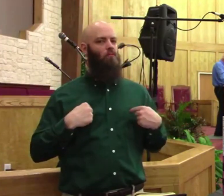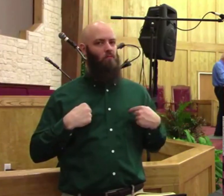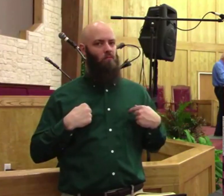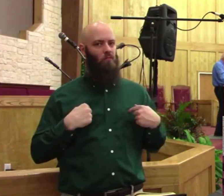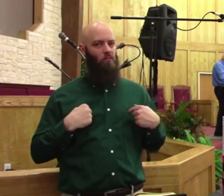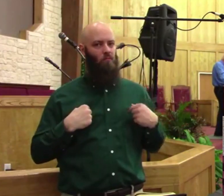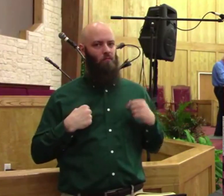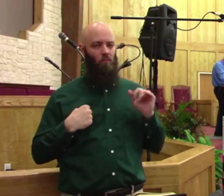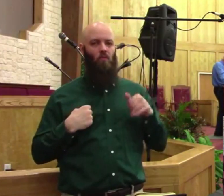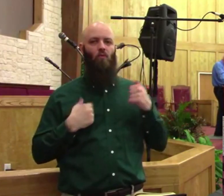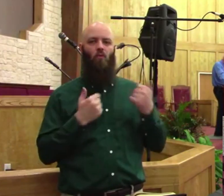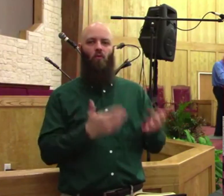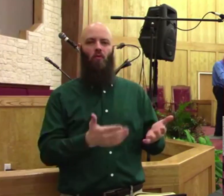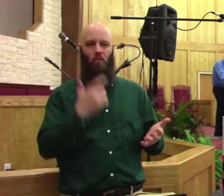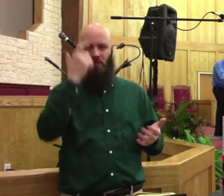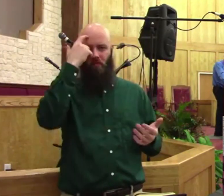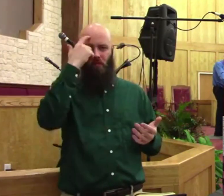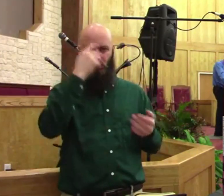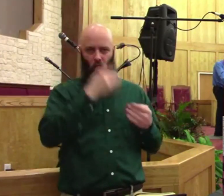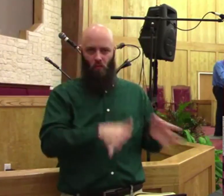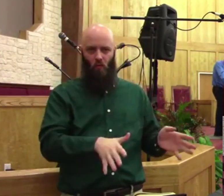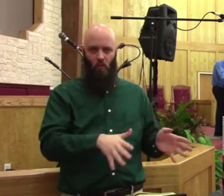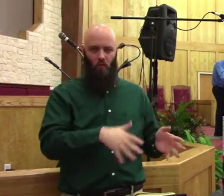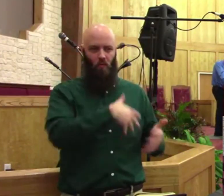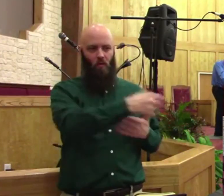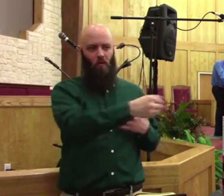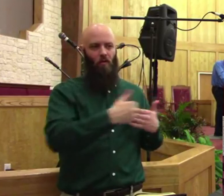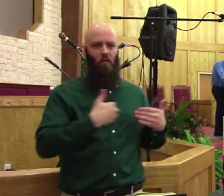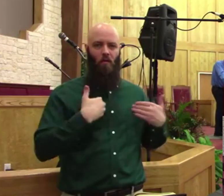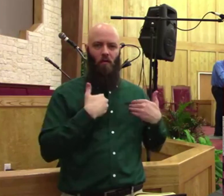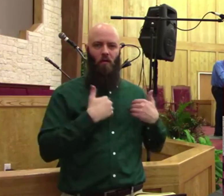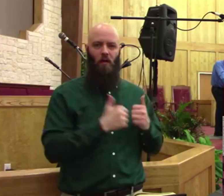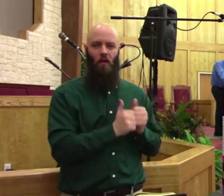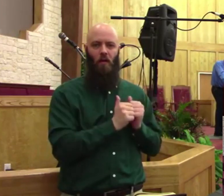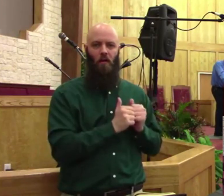his mind, and he lived with the animals. Verse 21,